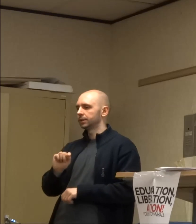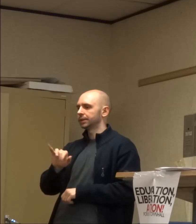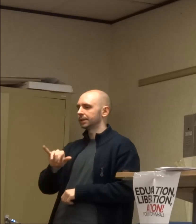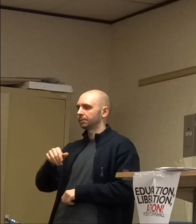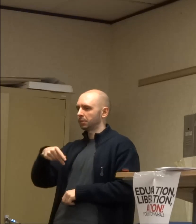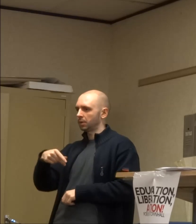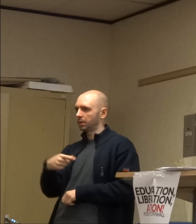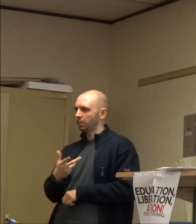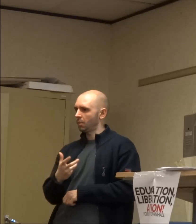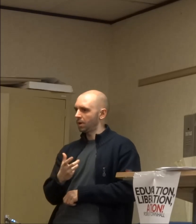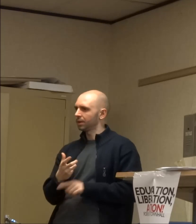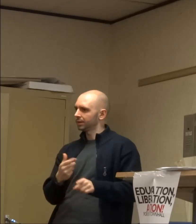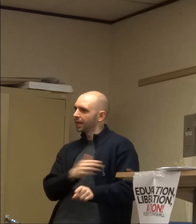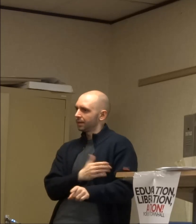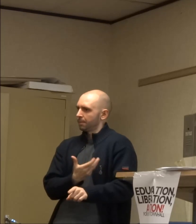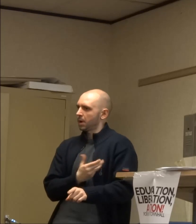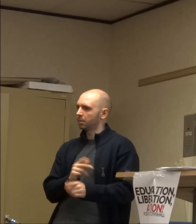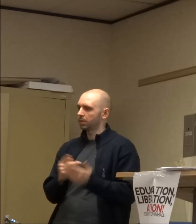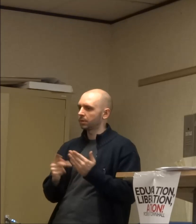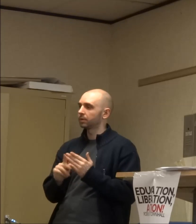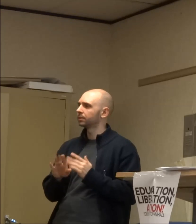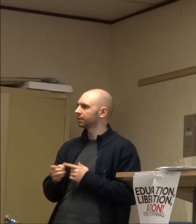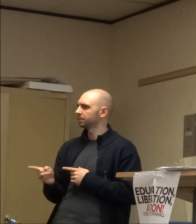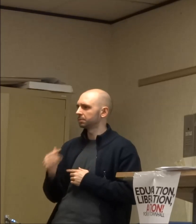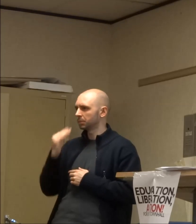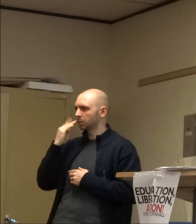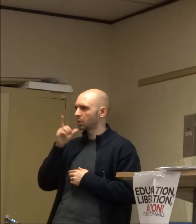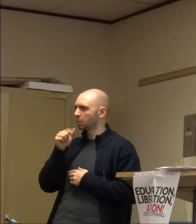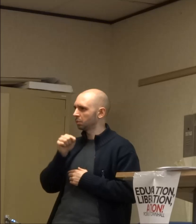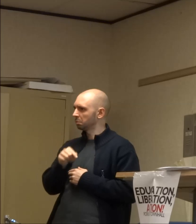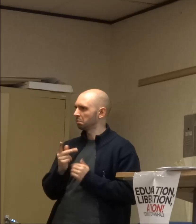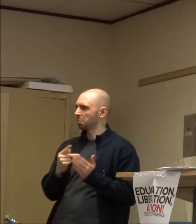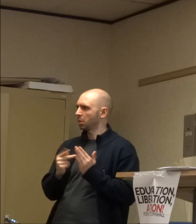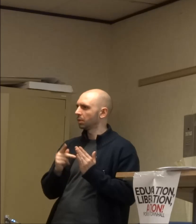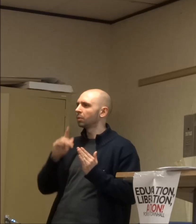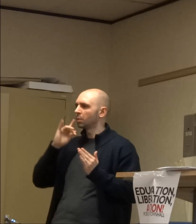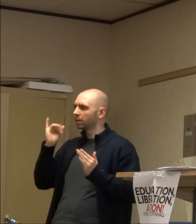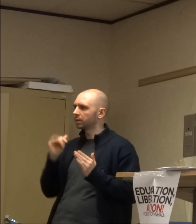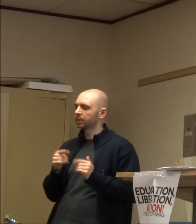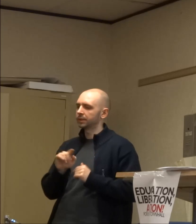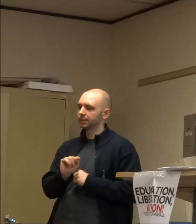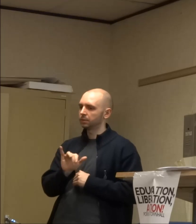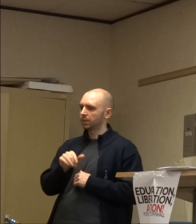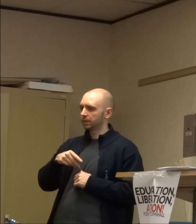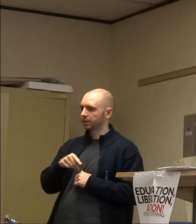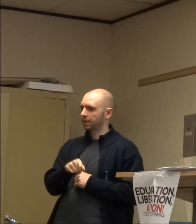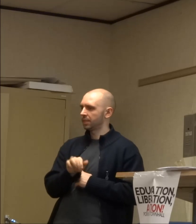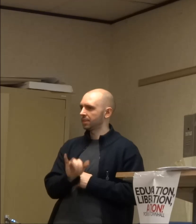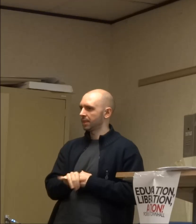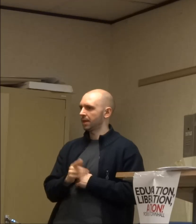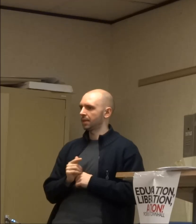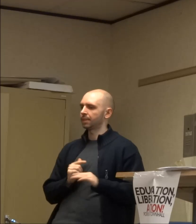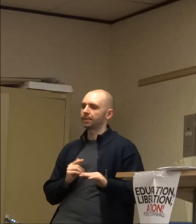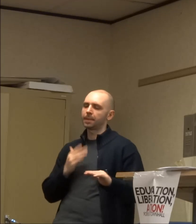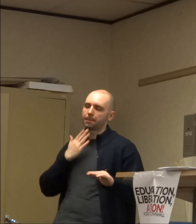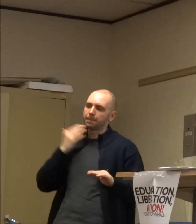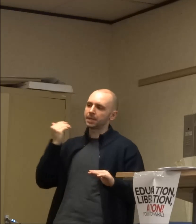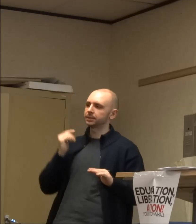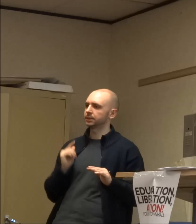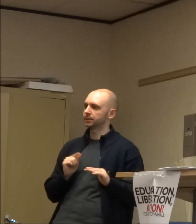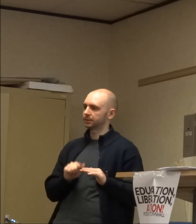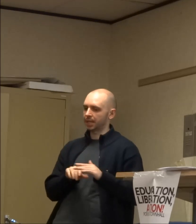know. The Transitional Year Programme at the University of Toronto is the best access to education program in our current